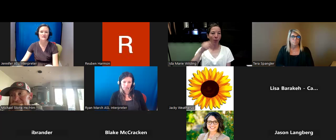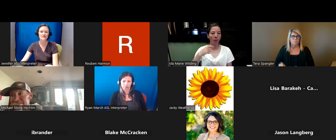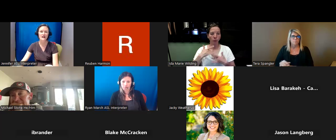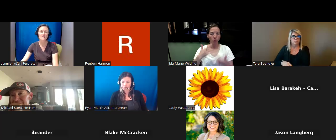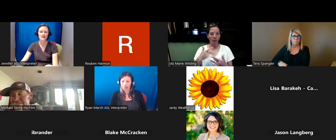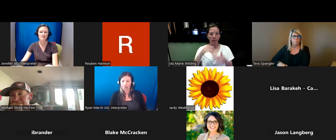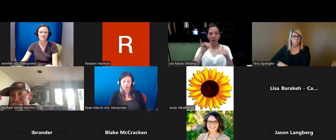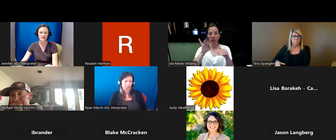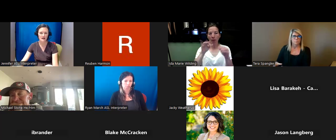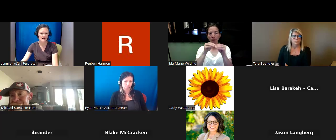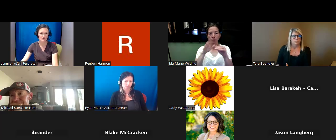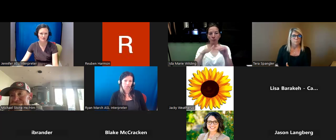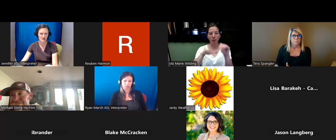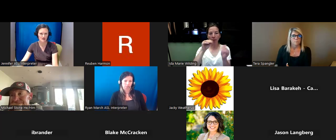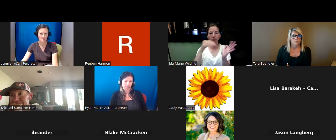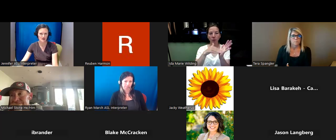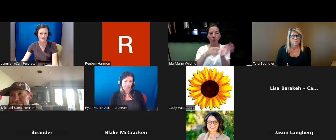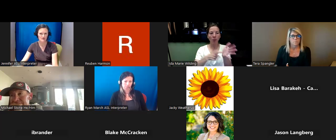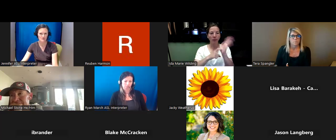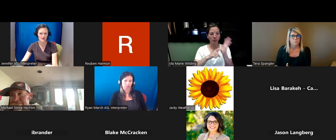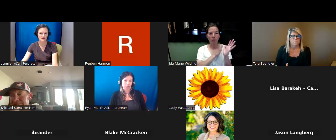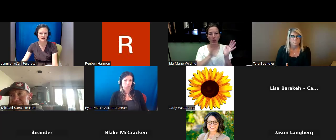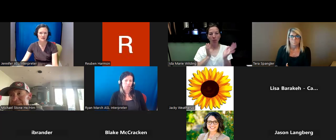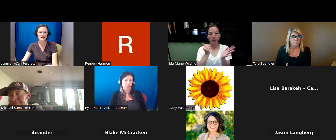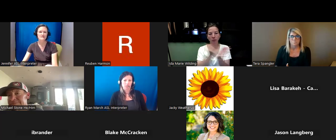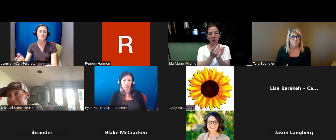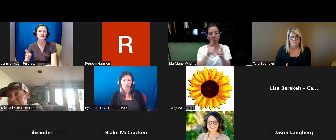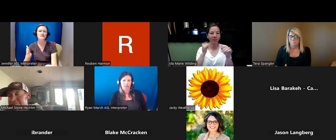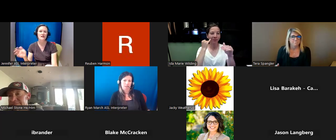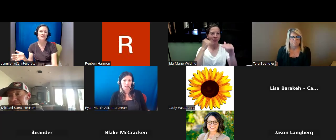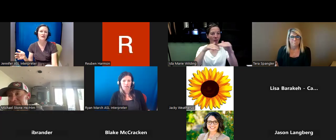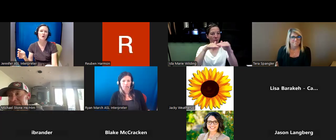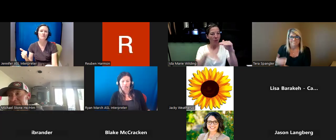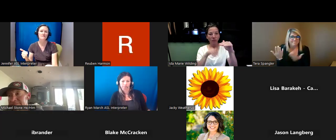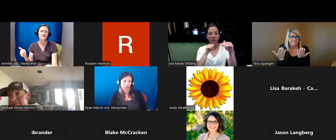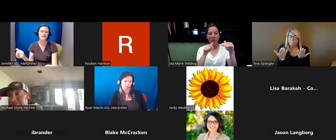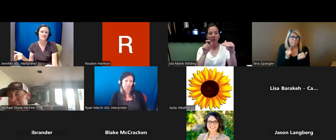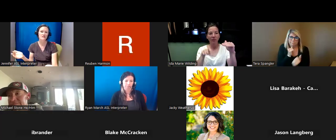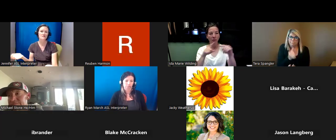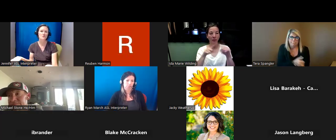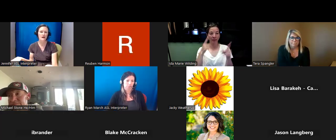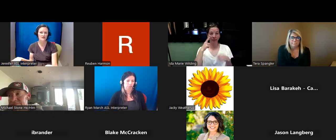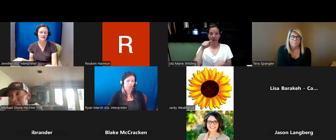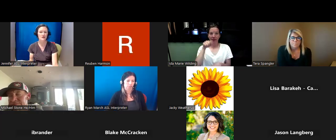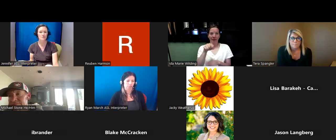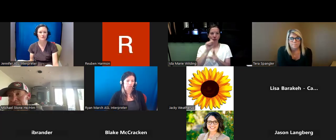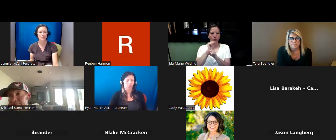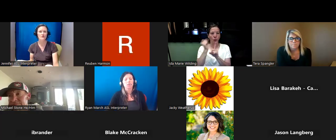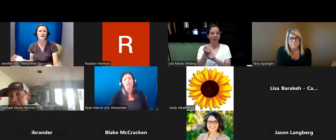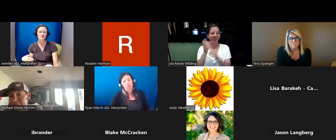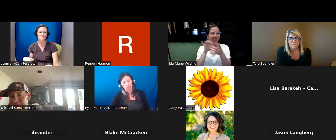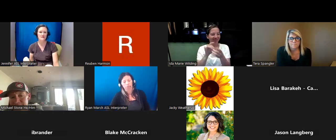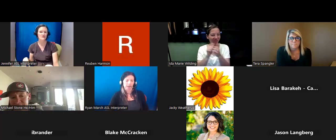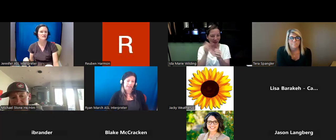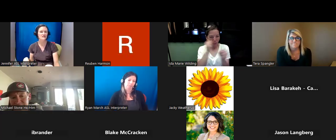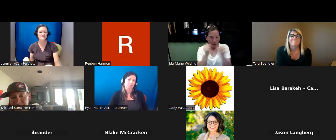Yeah, this is Ida. Yeah, I would be thrilled. Yeah, so we're just saying that over $50,000 requires that approval,